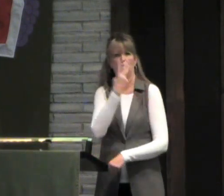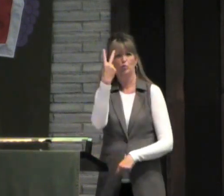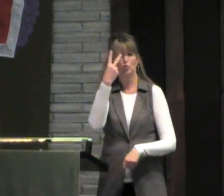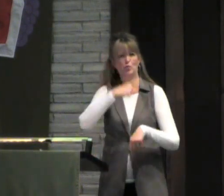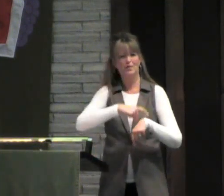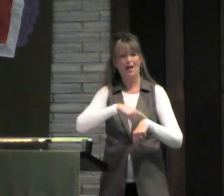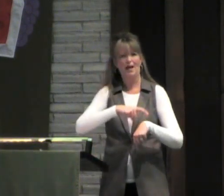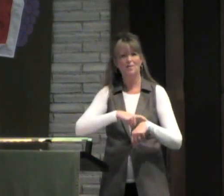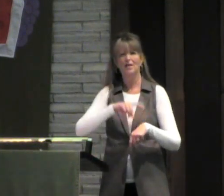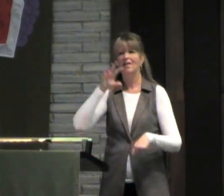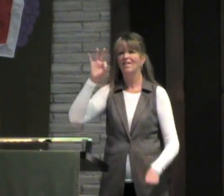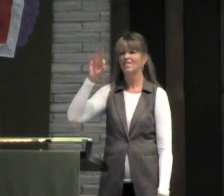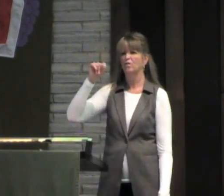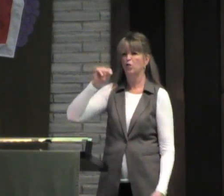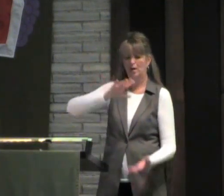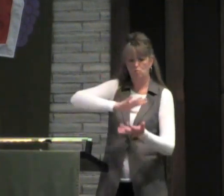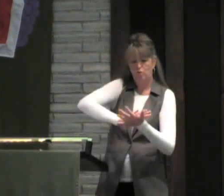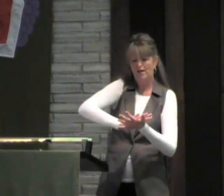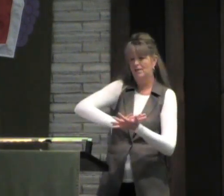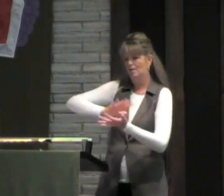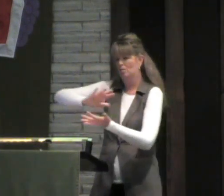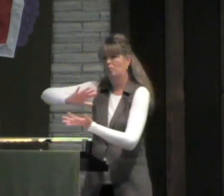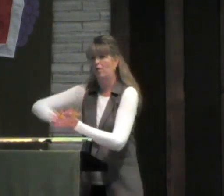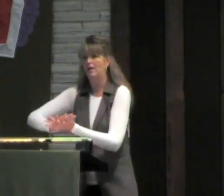to a hospital two different times